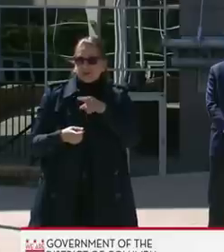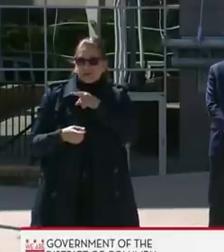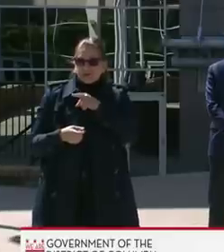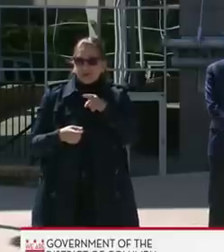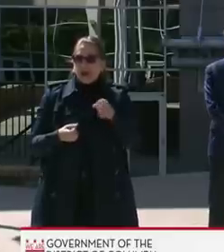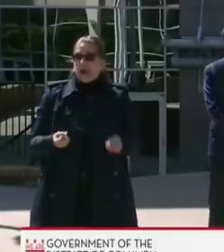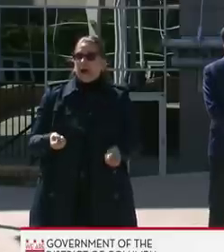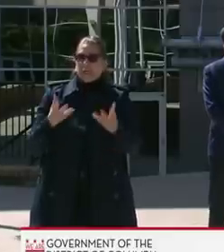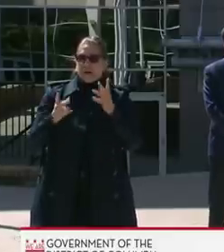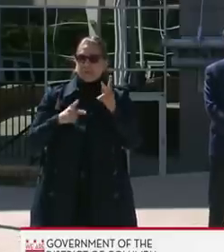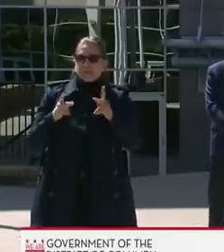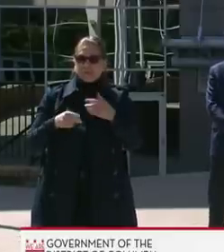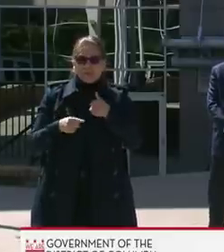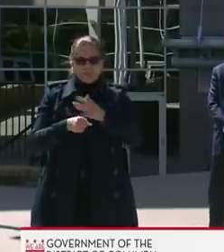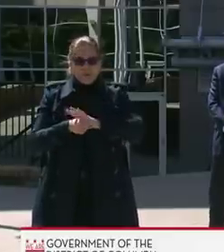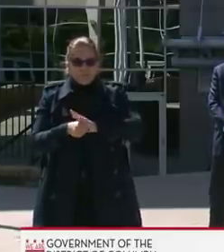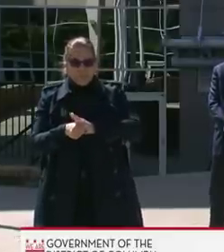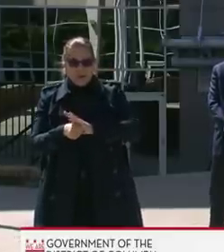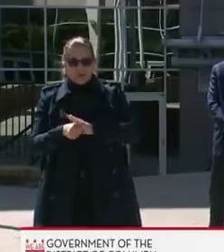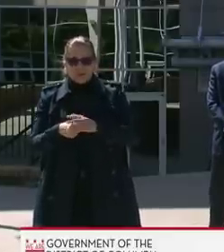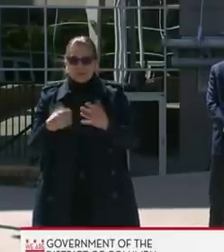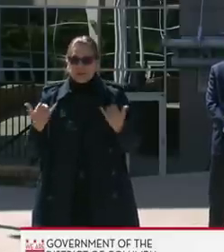be very vigilant across